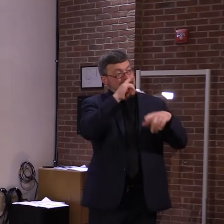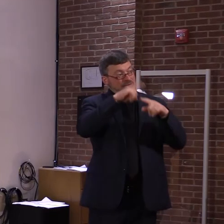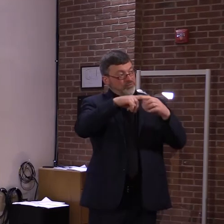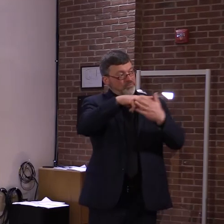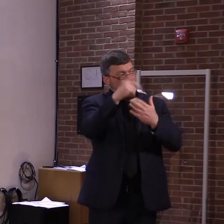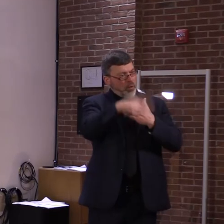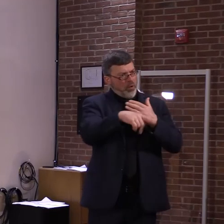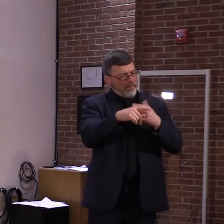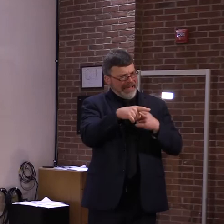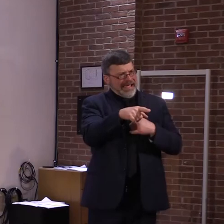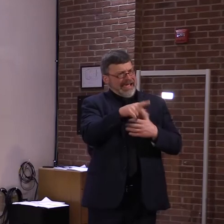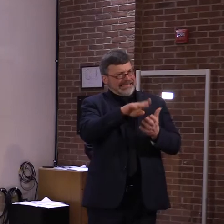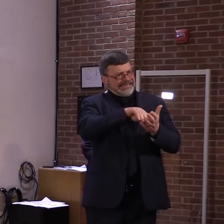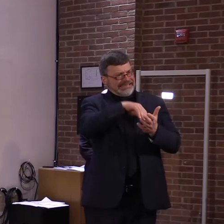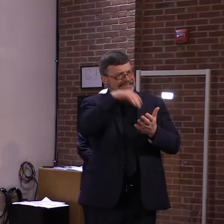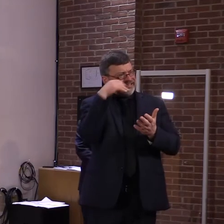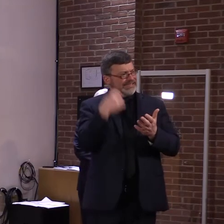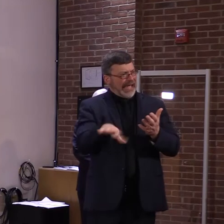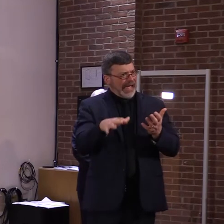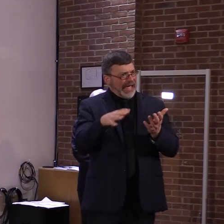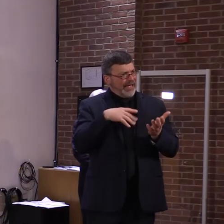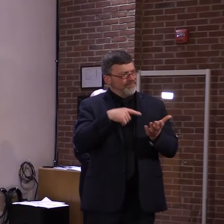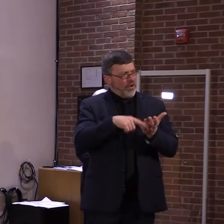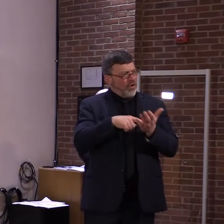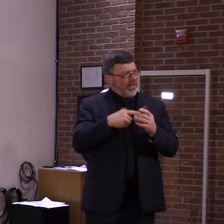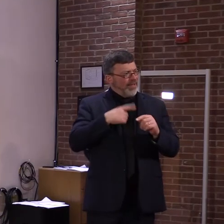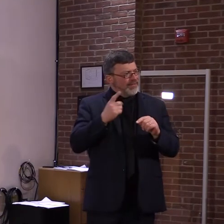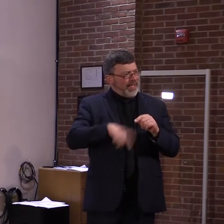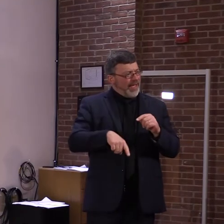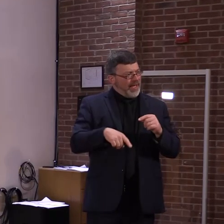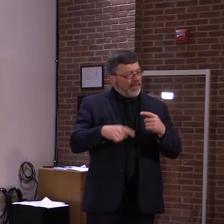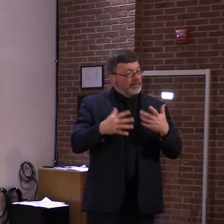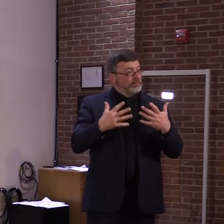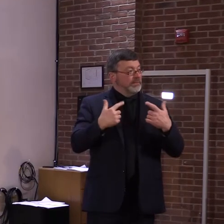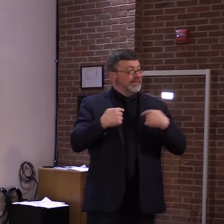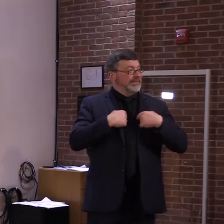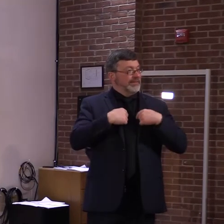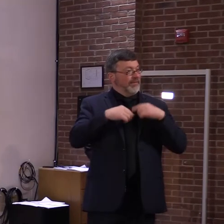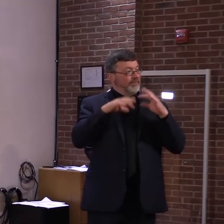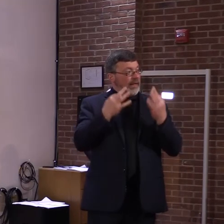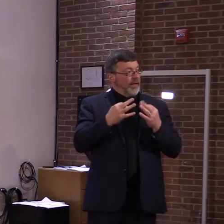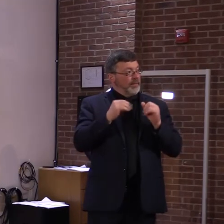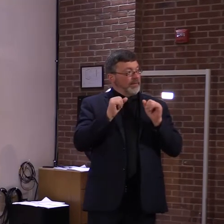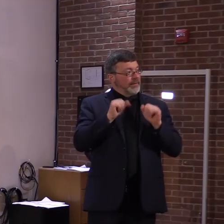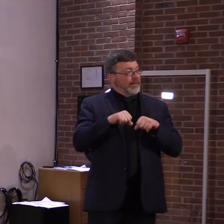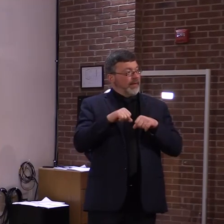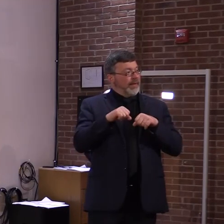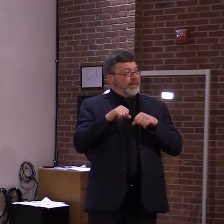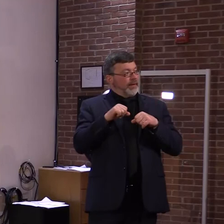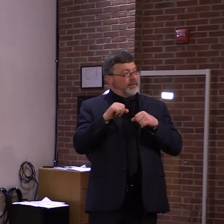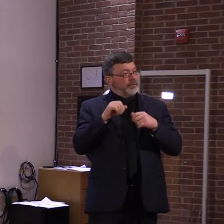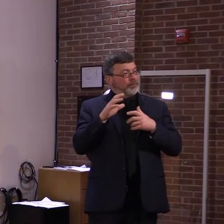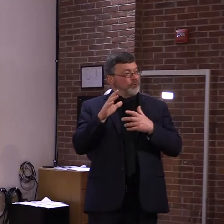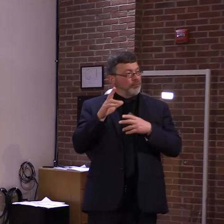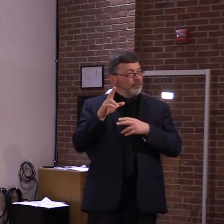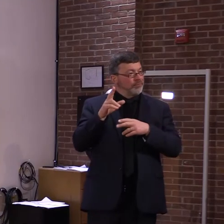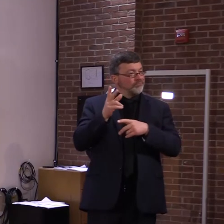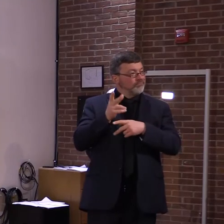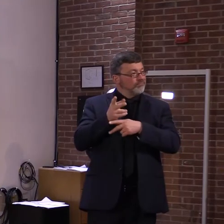settles from these grants? Is there any opportunity for families to seek a reimbursement or some sort of subsidy